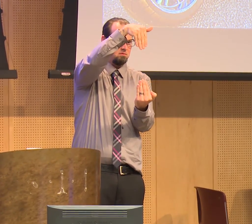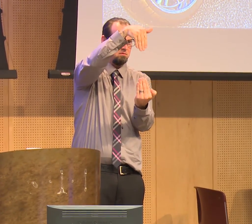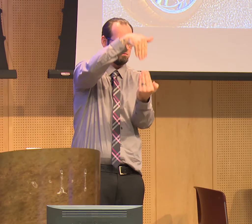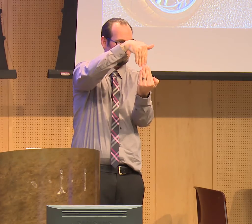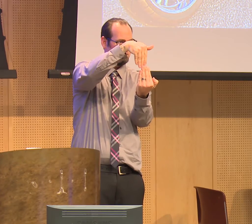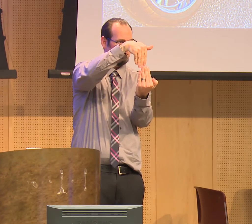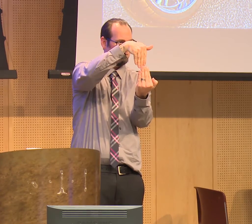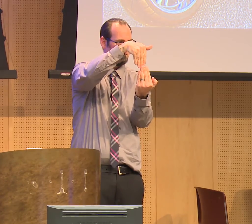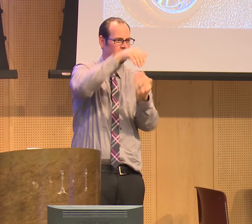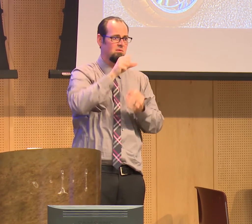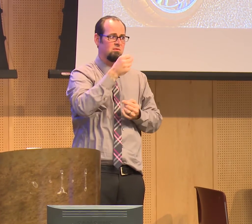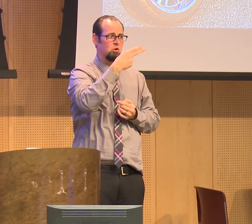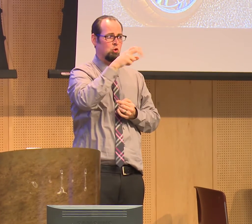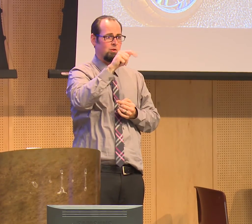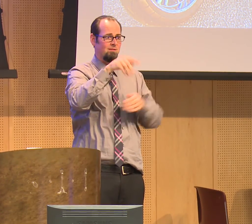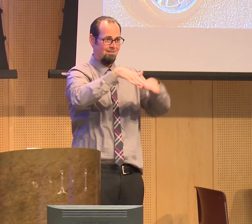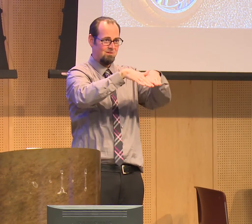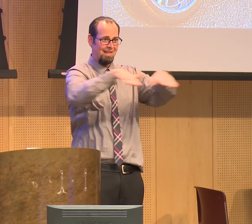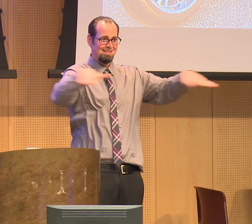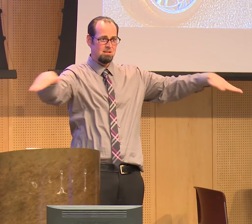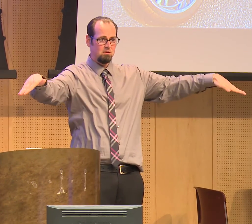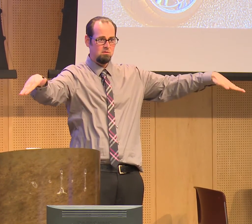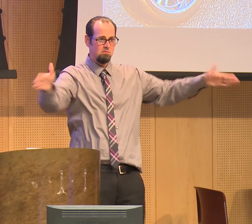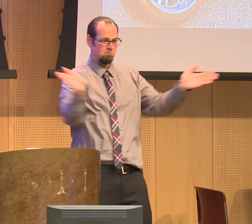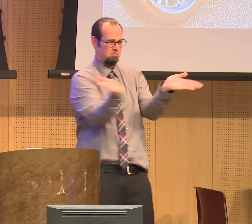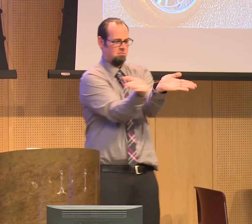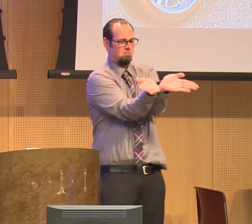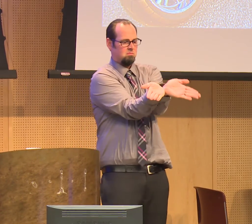We would bend the particular sheet